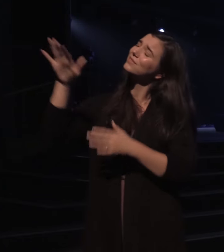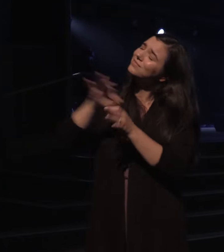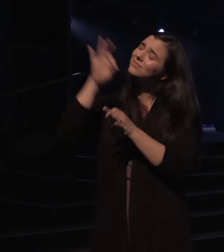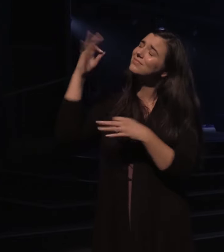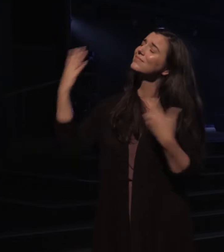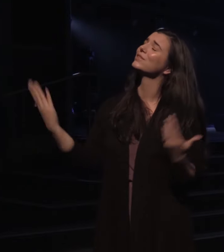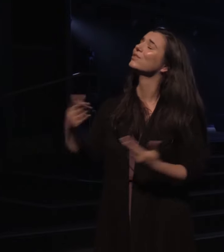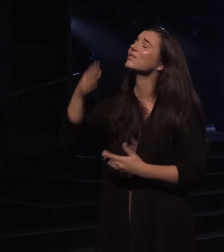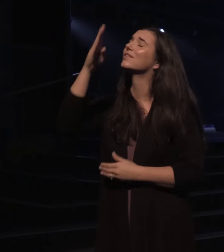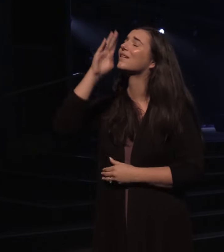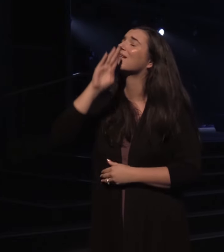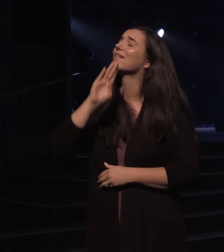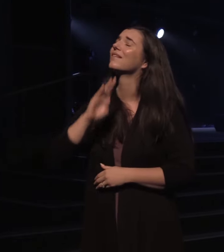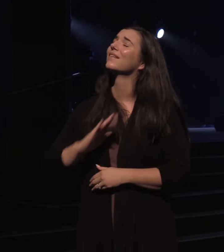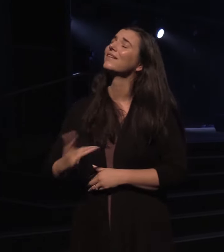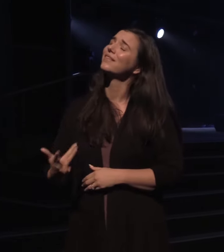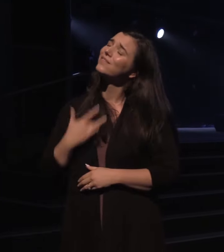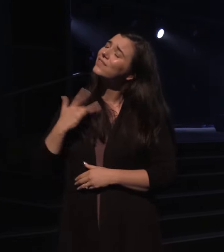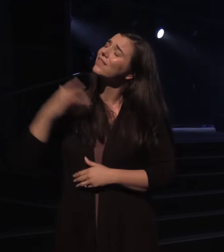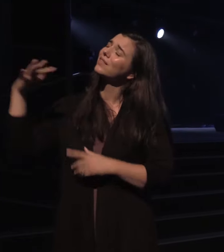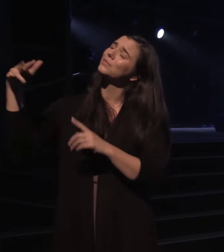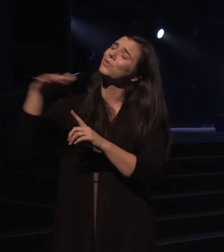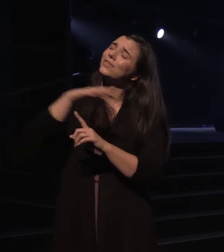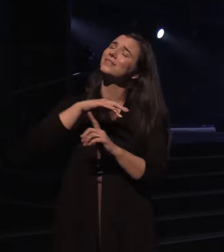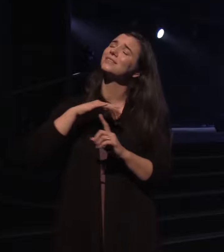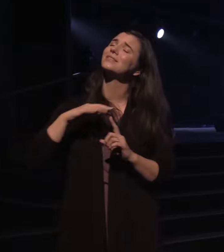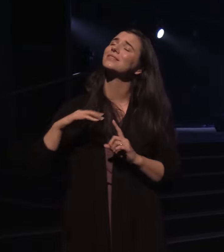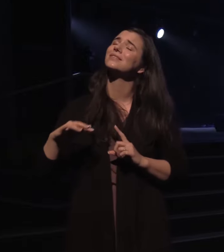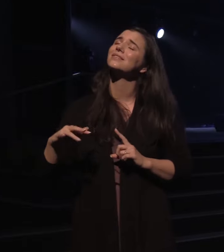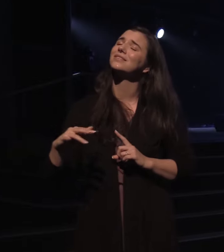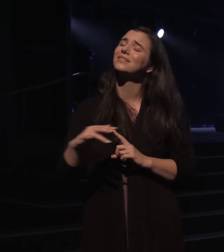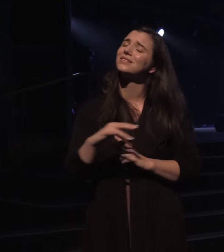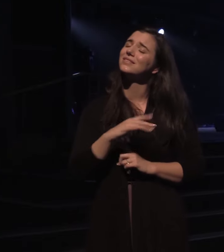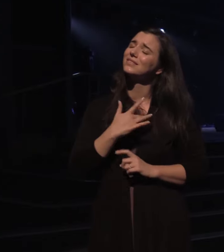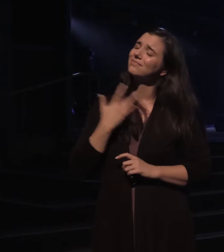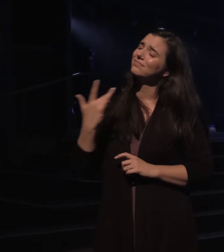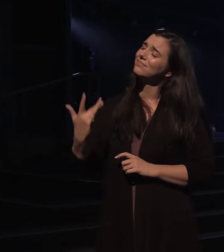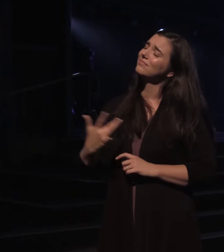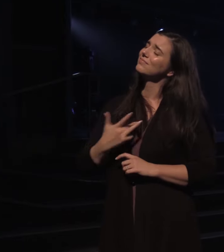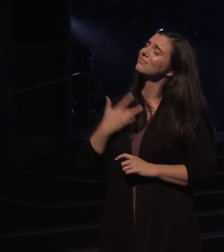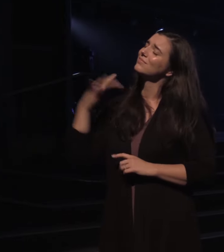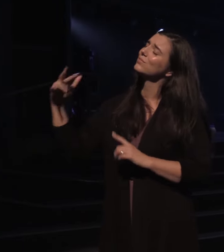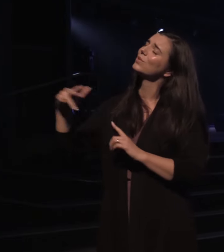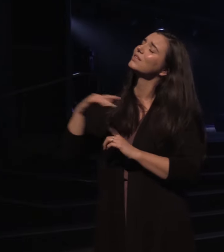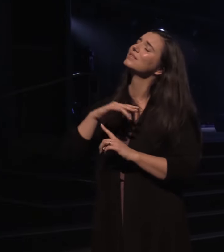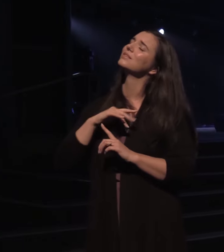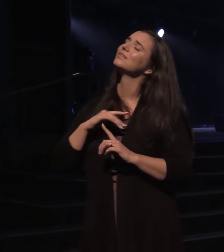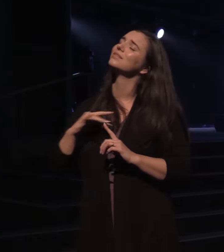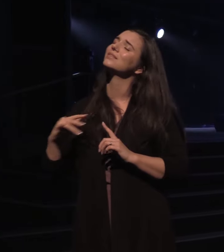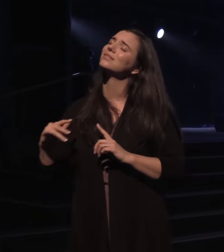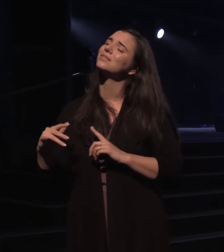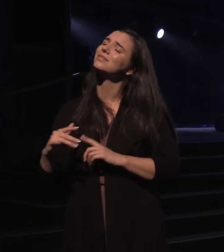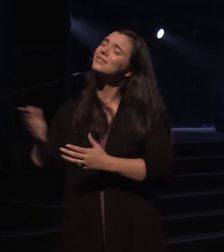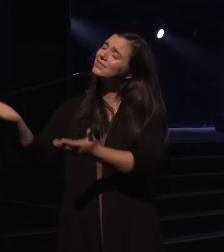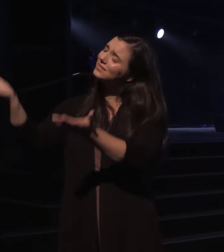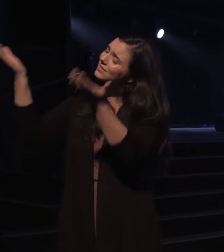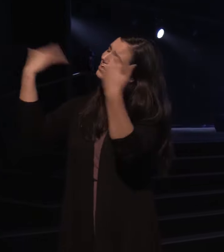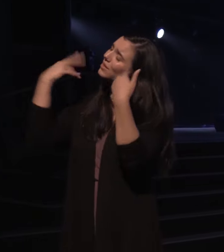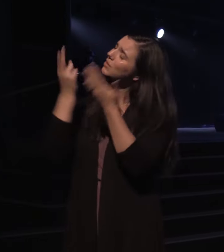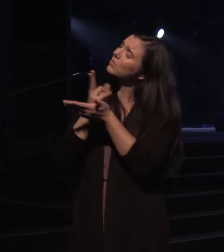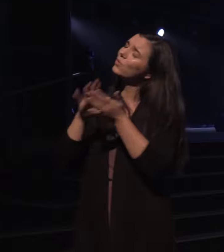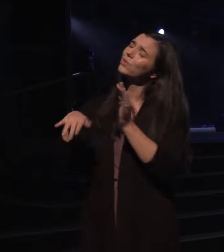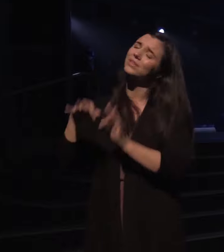God. Feel your presence. Sense your presence. Come,